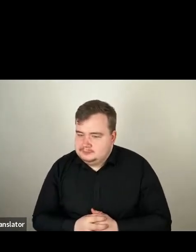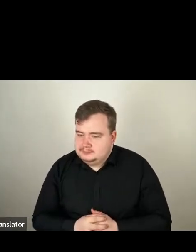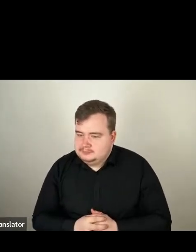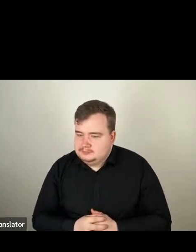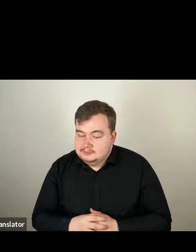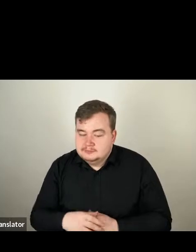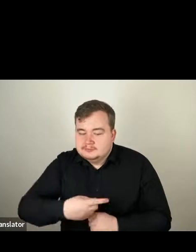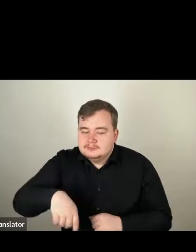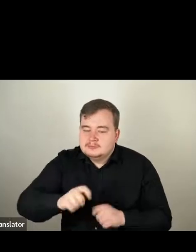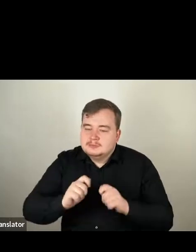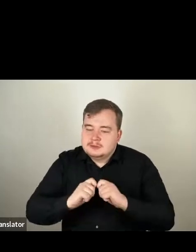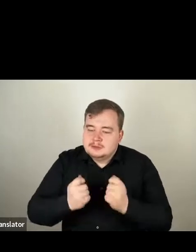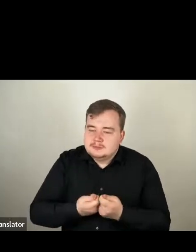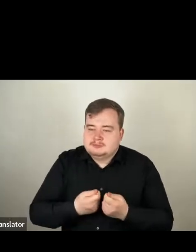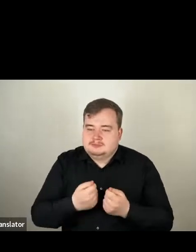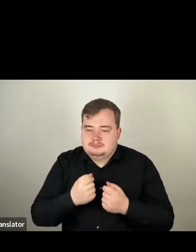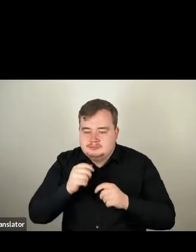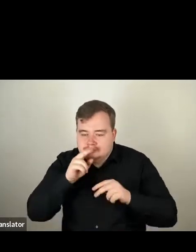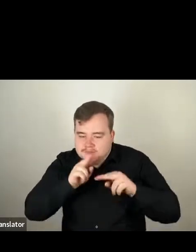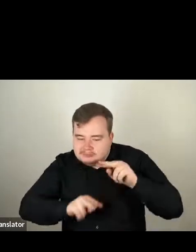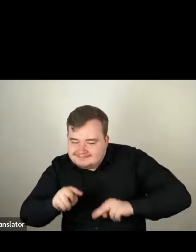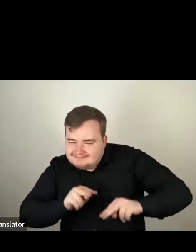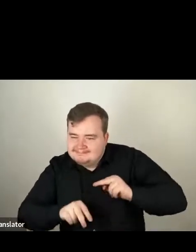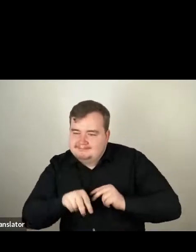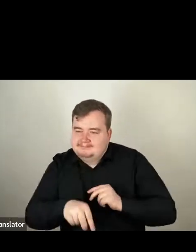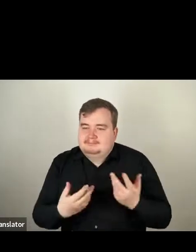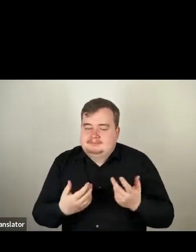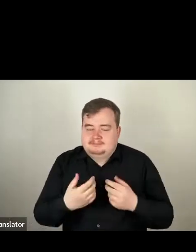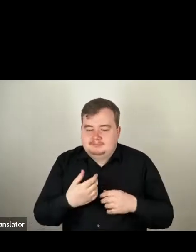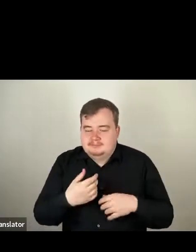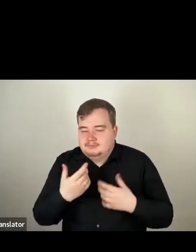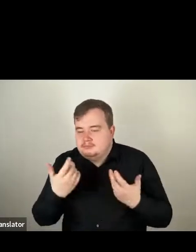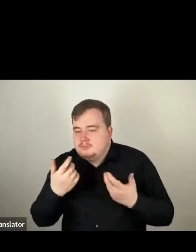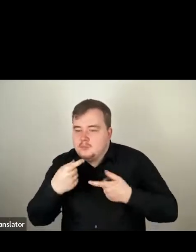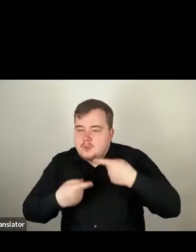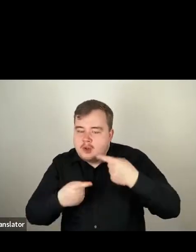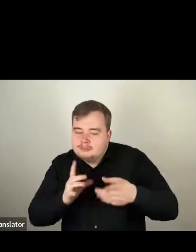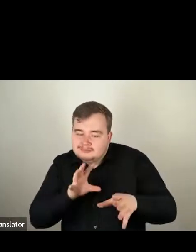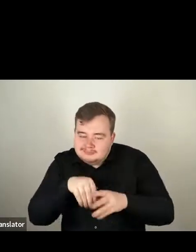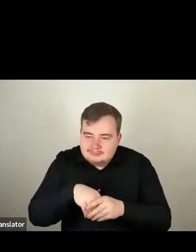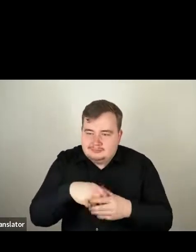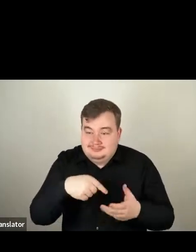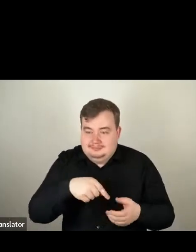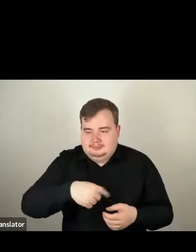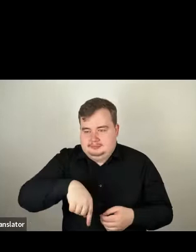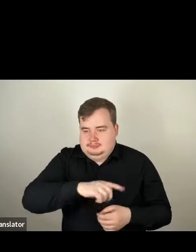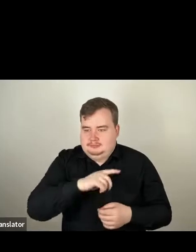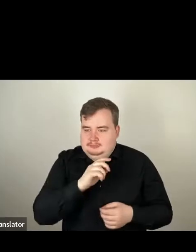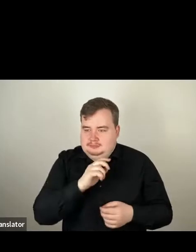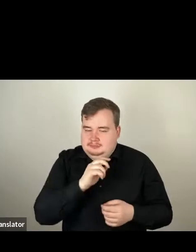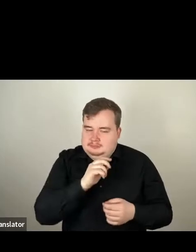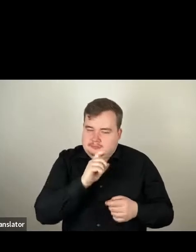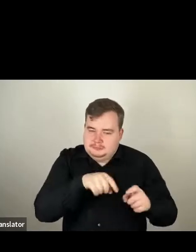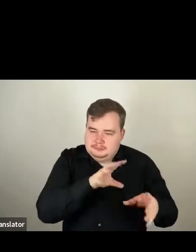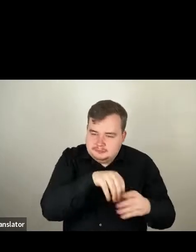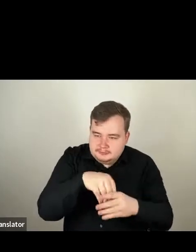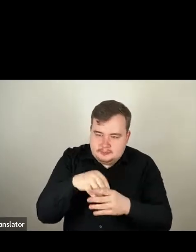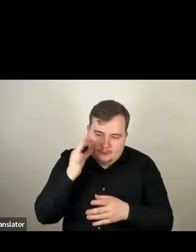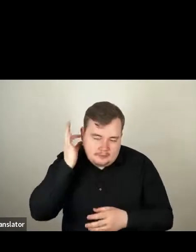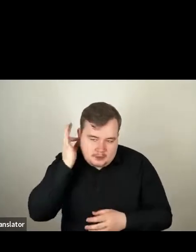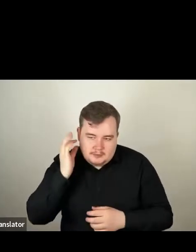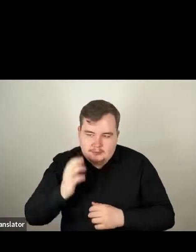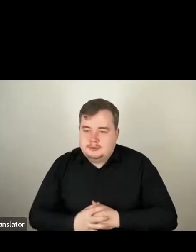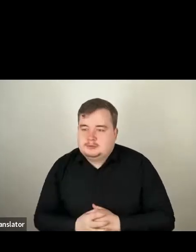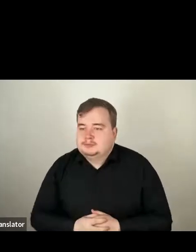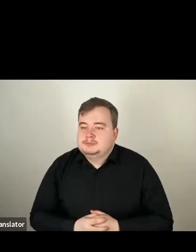leaders, as whippers. And I would like to mention here, as I said, I am leading an